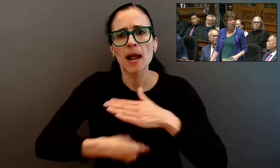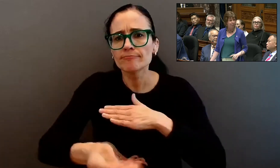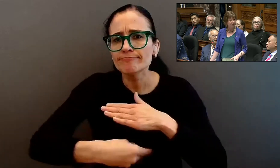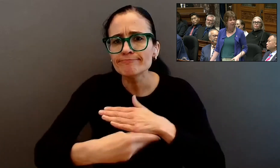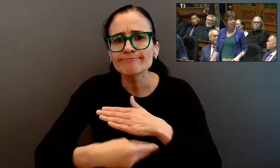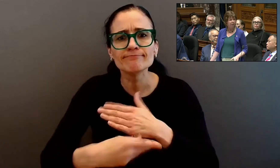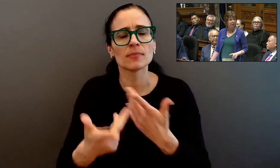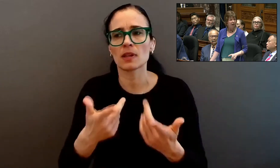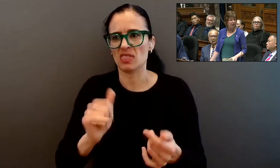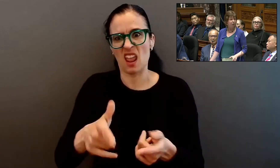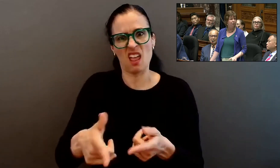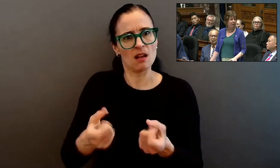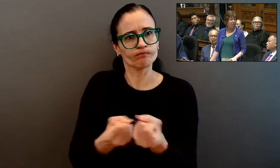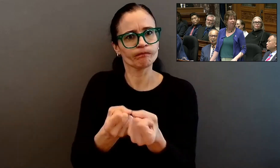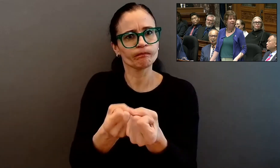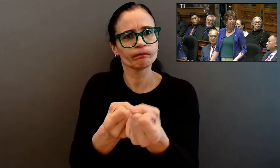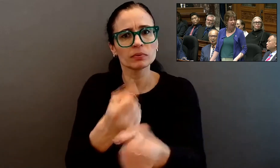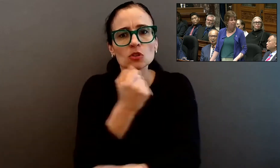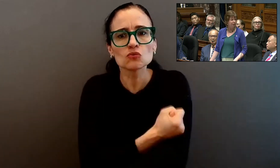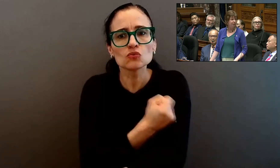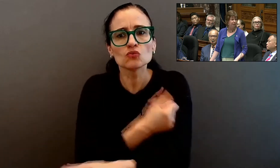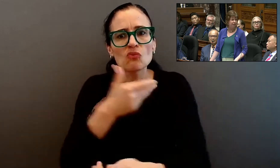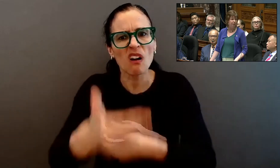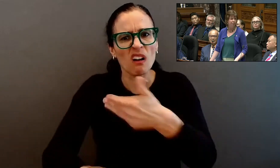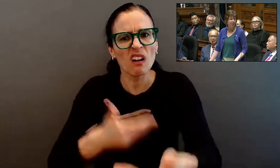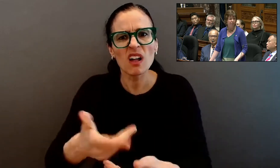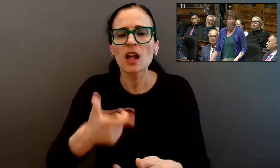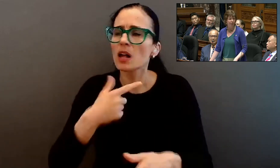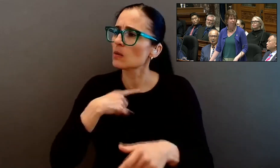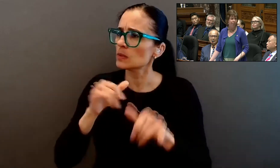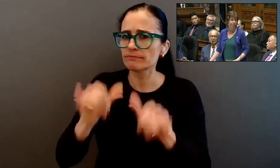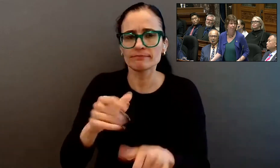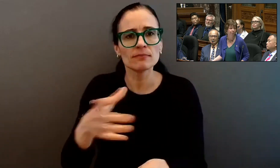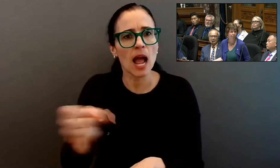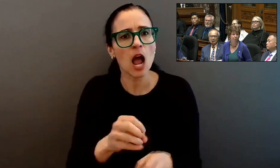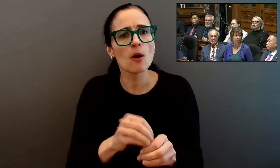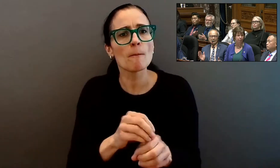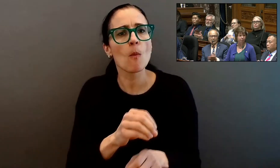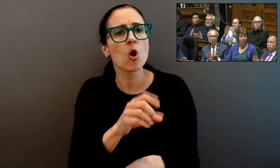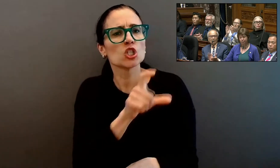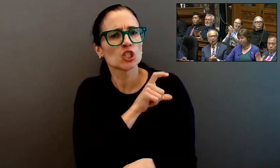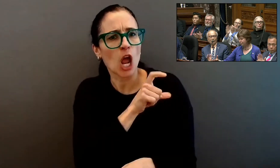outside perspectives to identify the gaps in systems that remain.